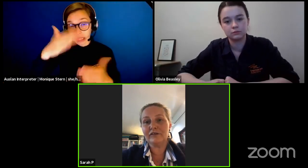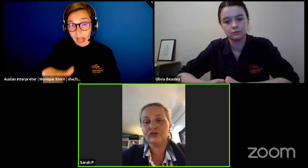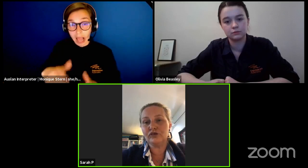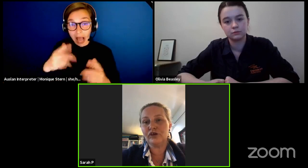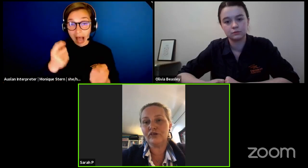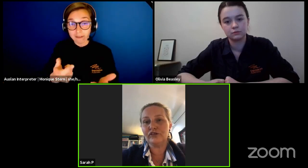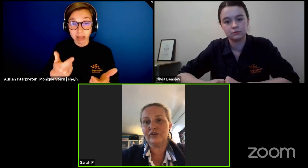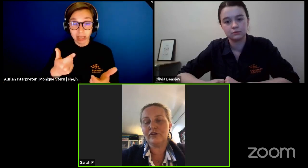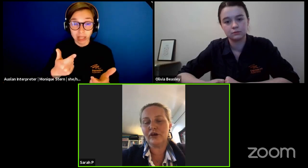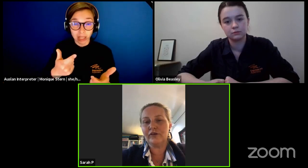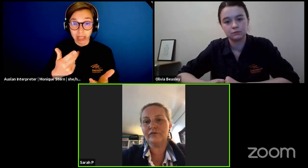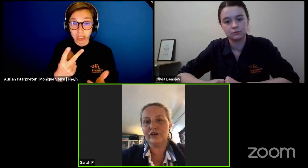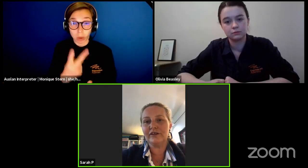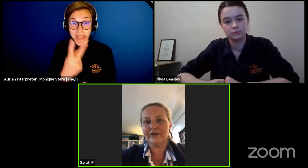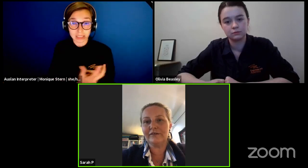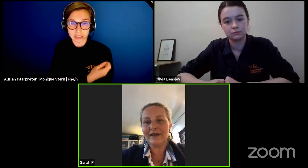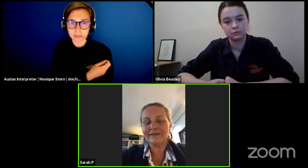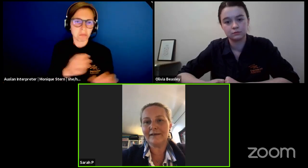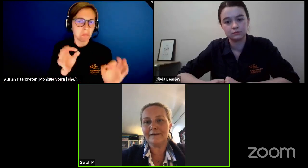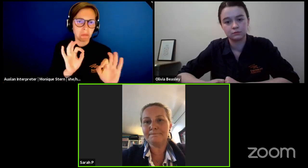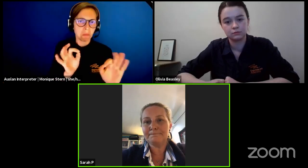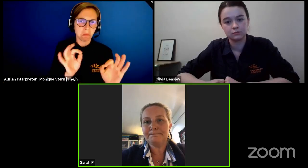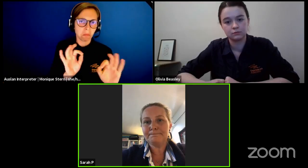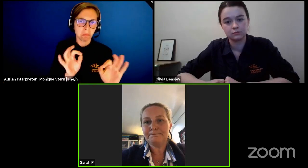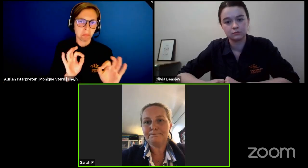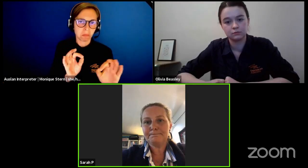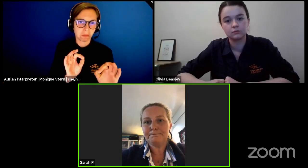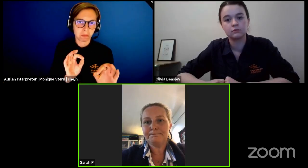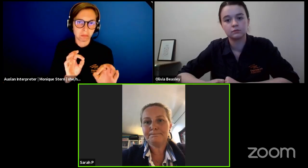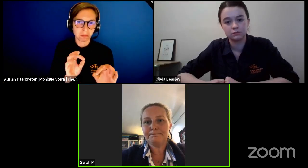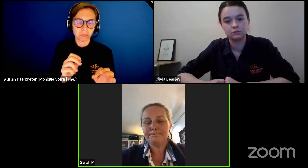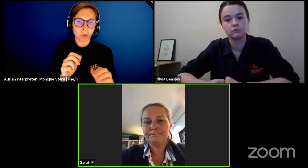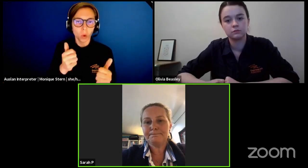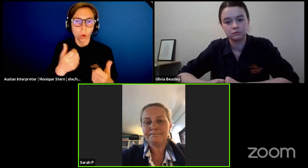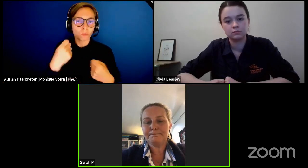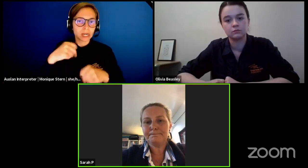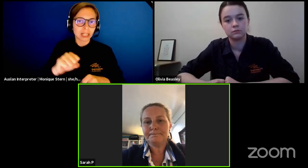having the 2 doses of COVID-19 vaccine.